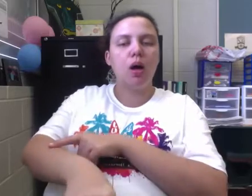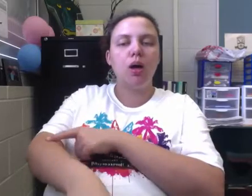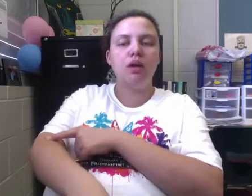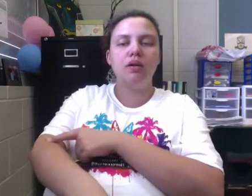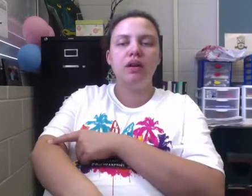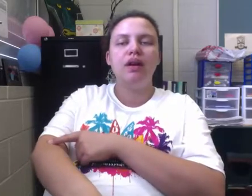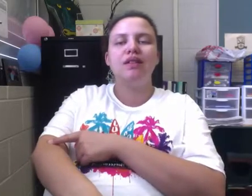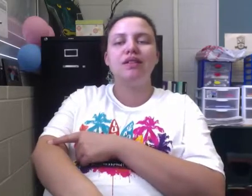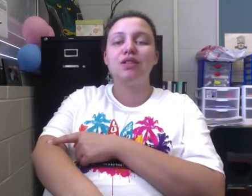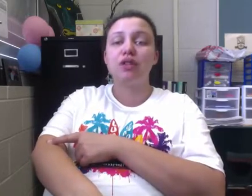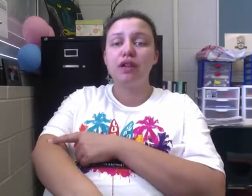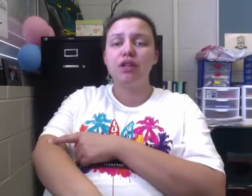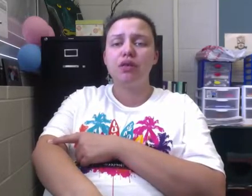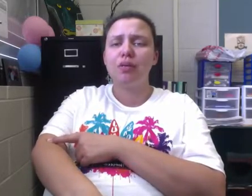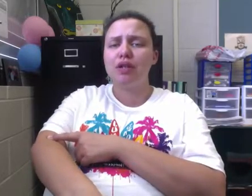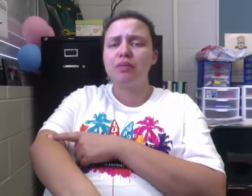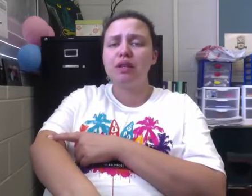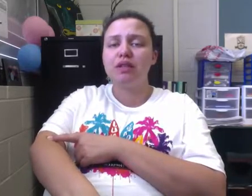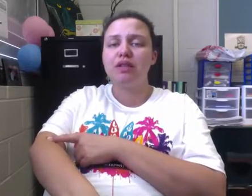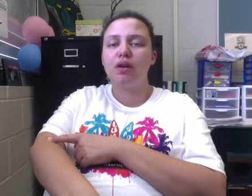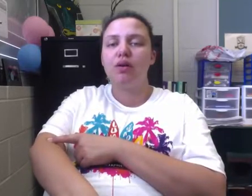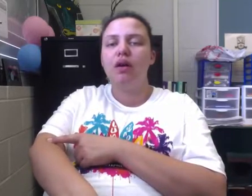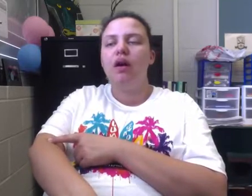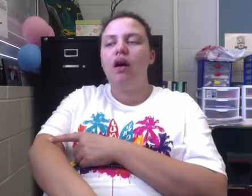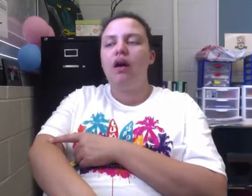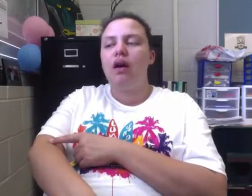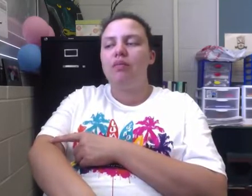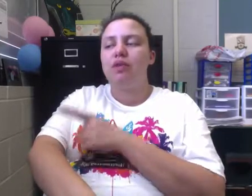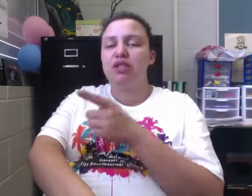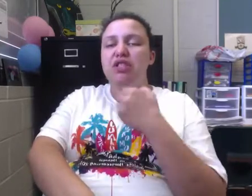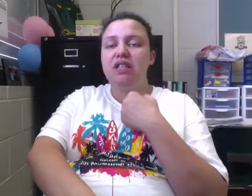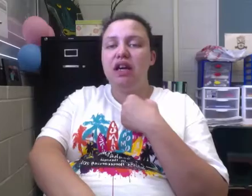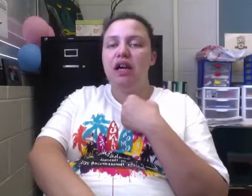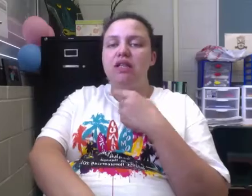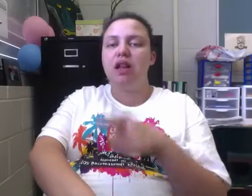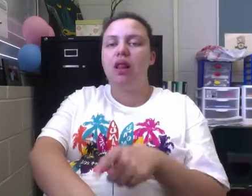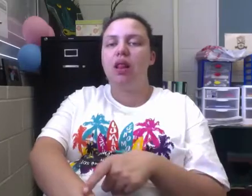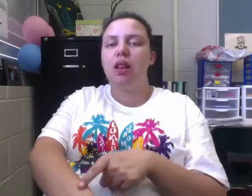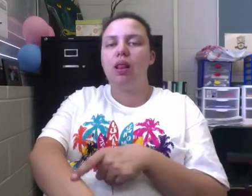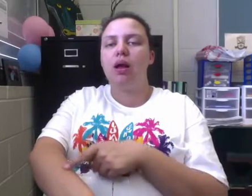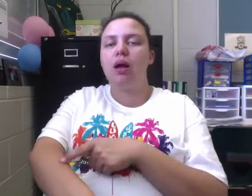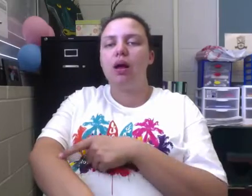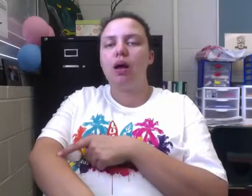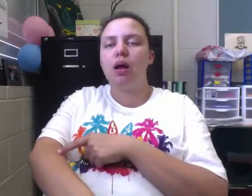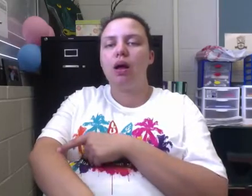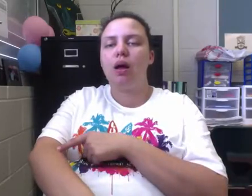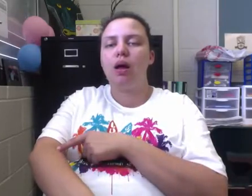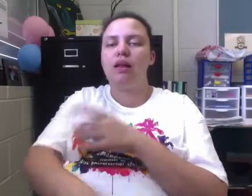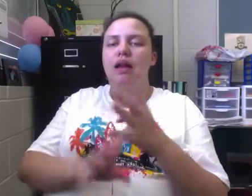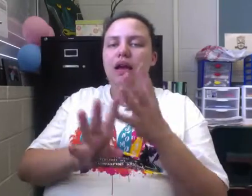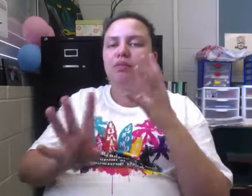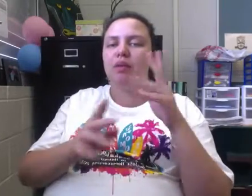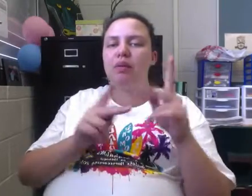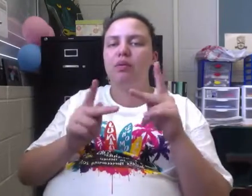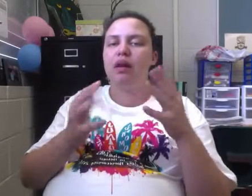Long, this is duration or measurement, so she has a long line of people waiting